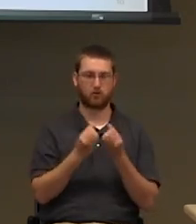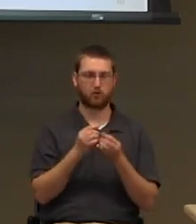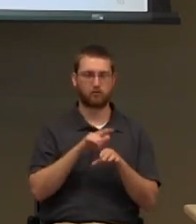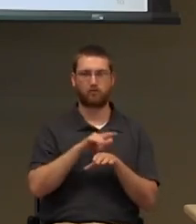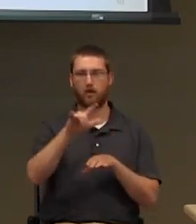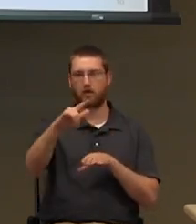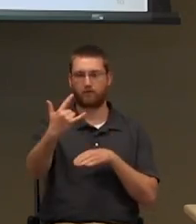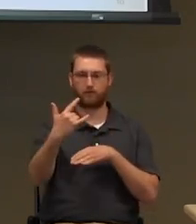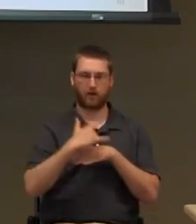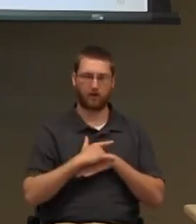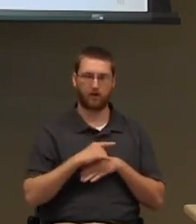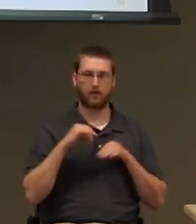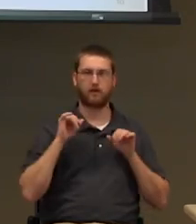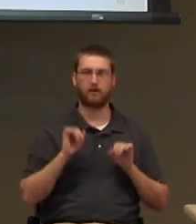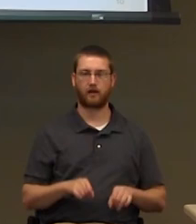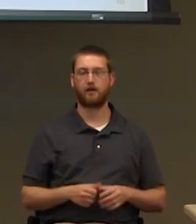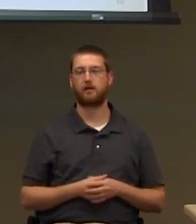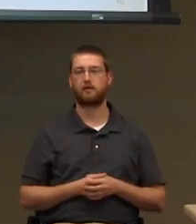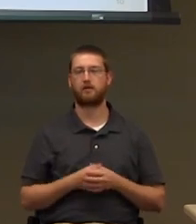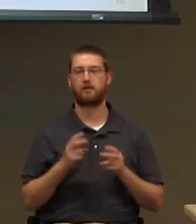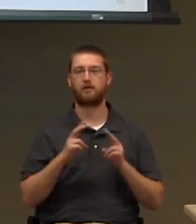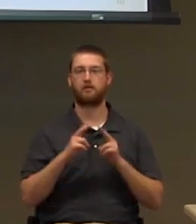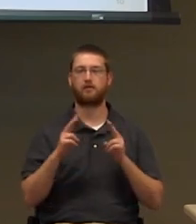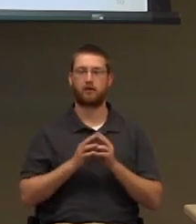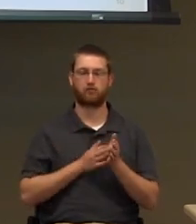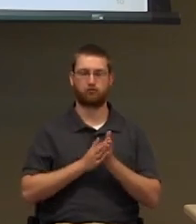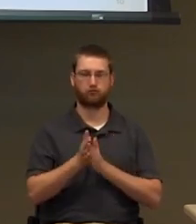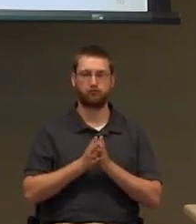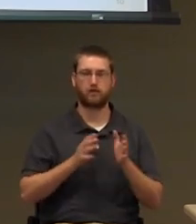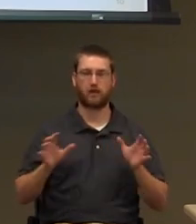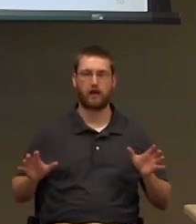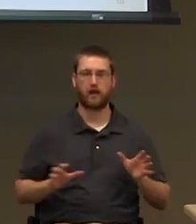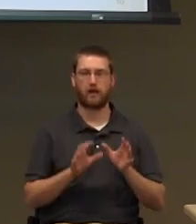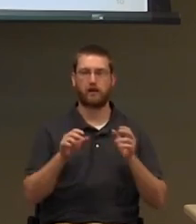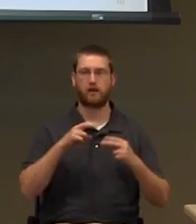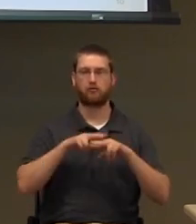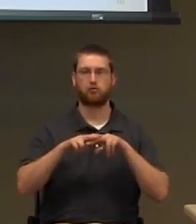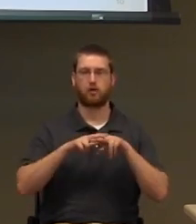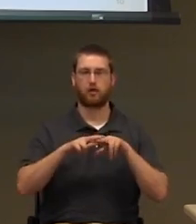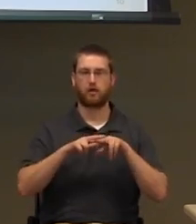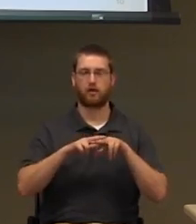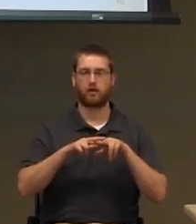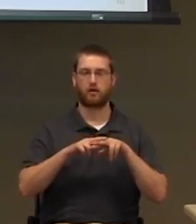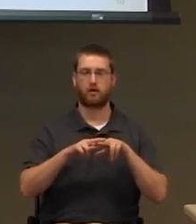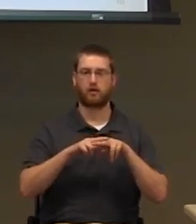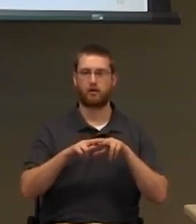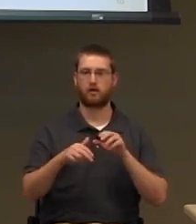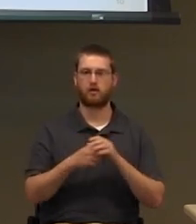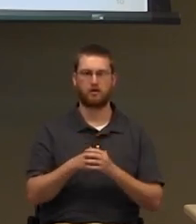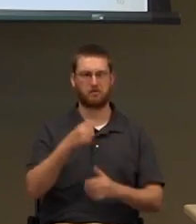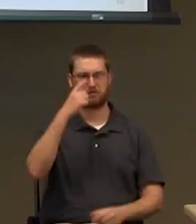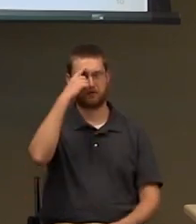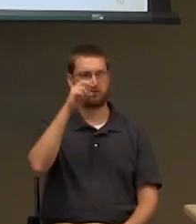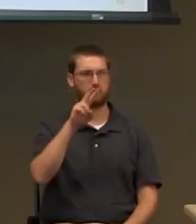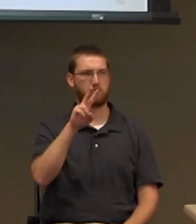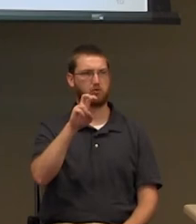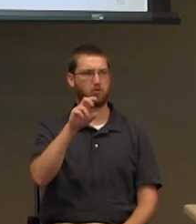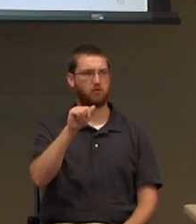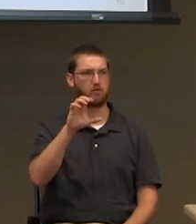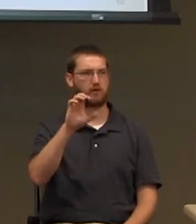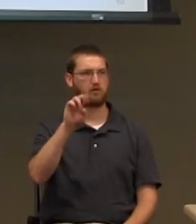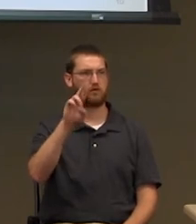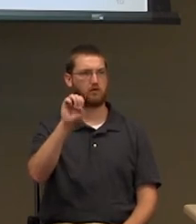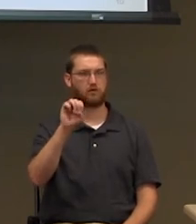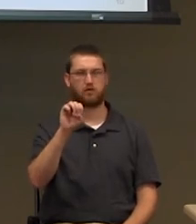air. We have a very active Norfolk Southern line here in our community, and we have, is it 200 acres, 100